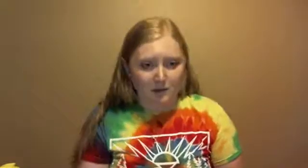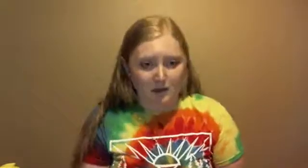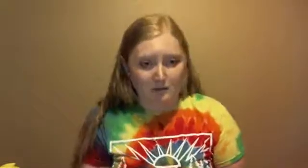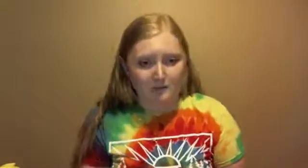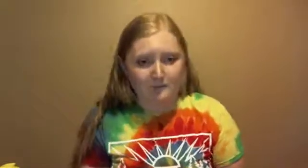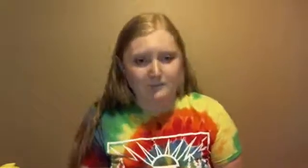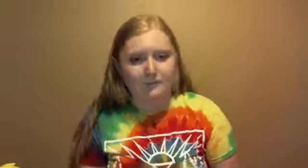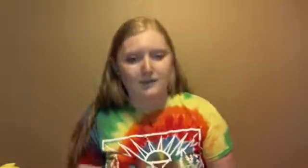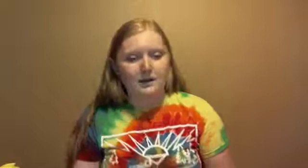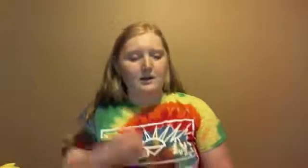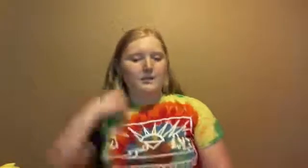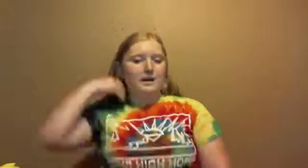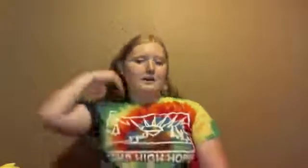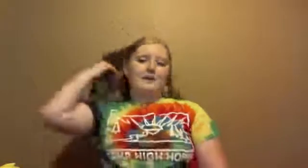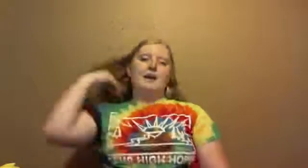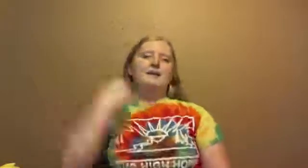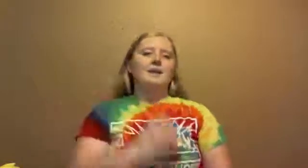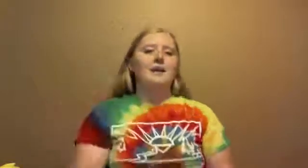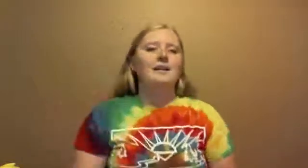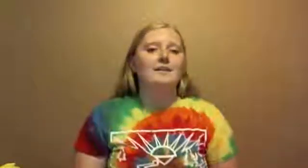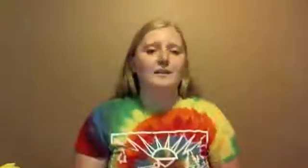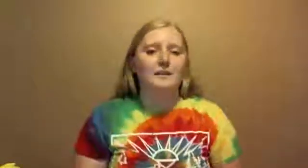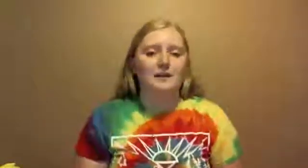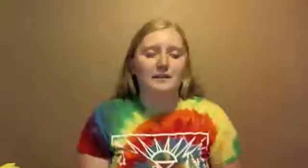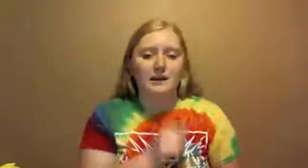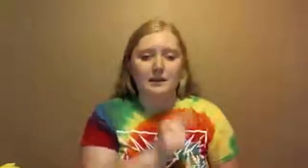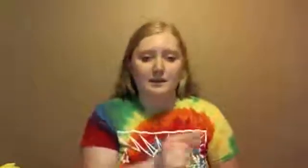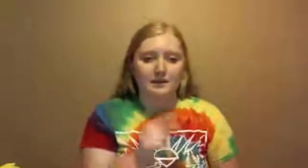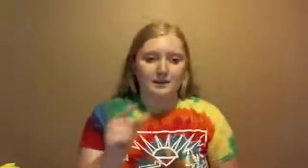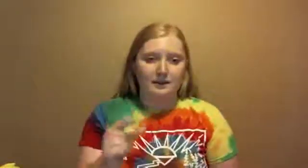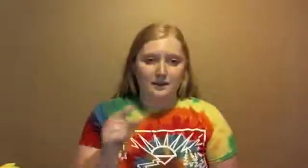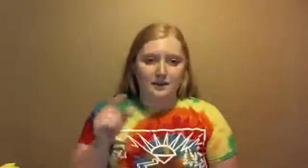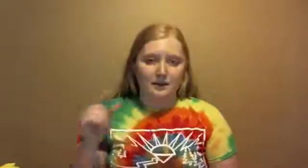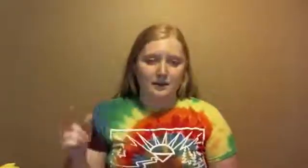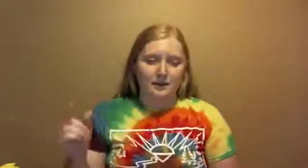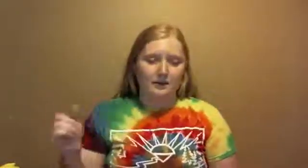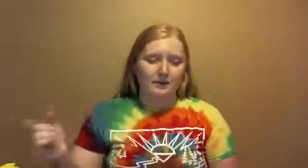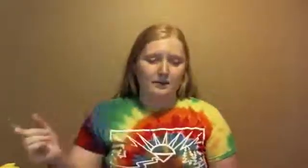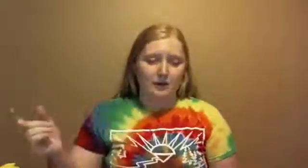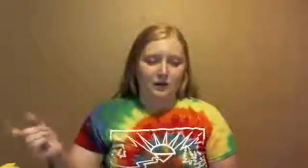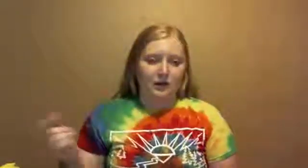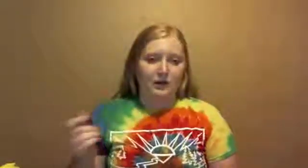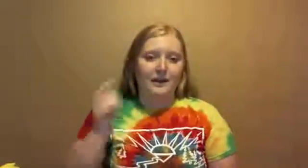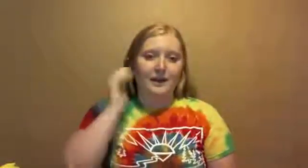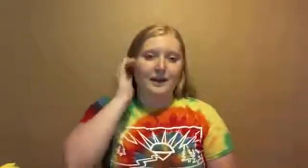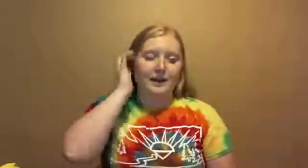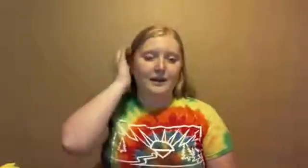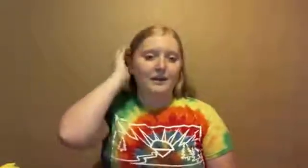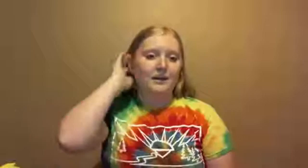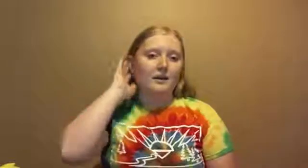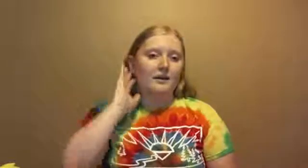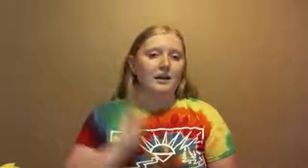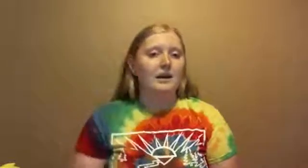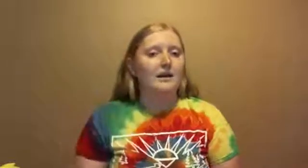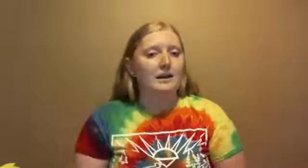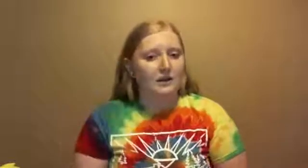way. Because ASL has different sentence structure than